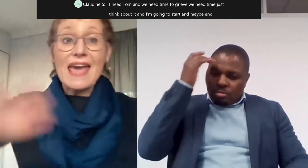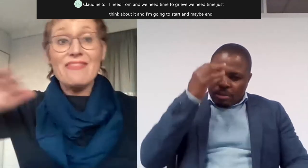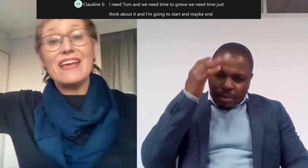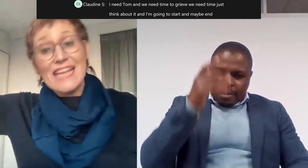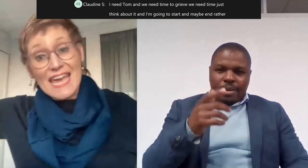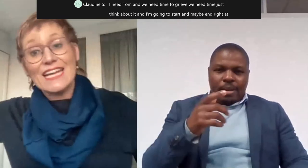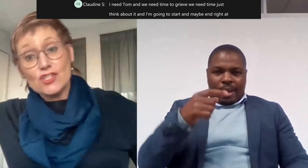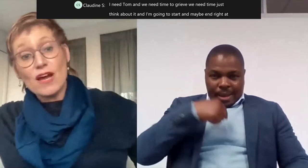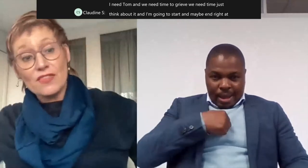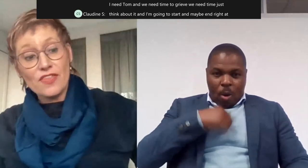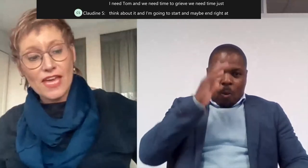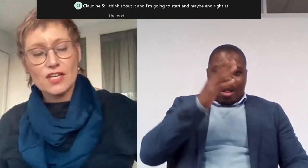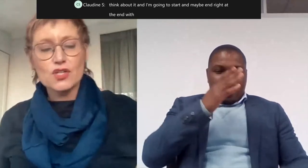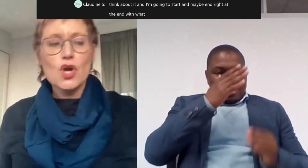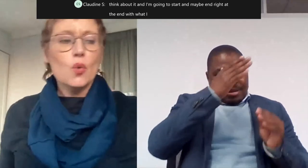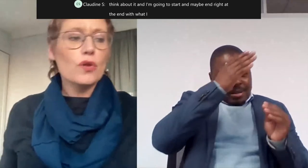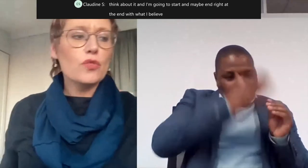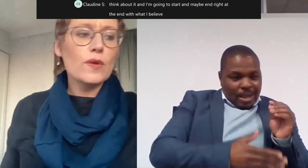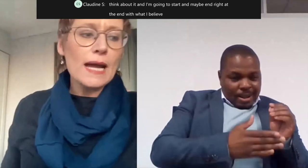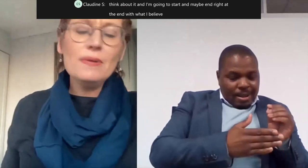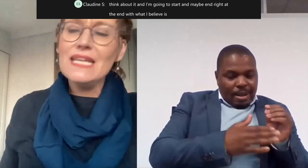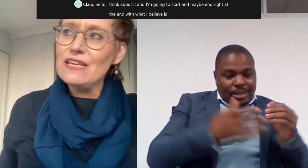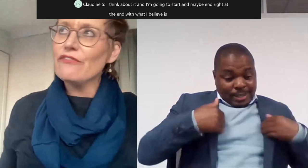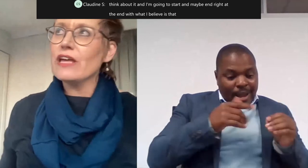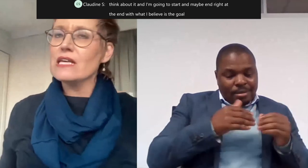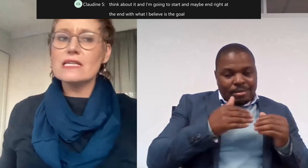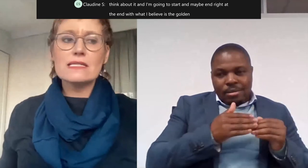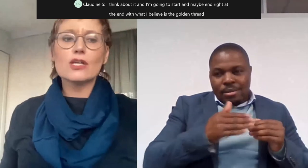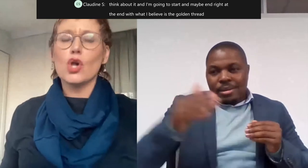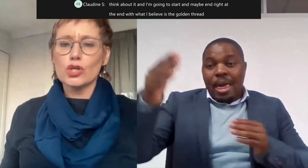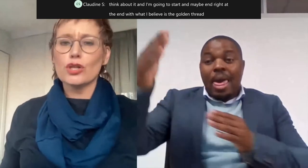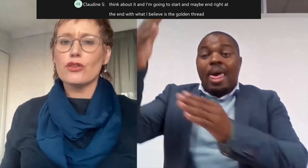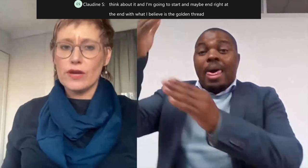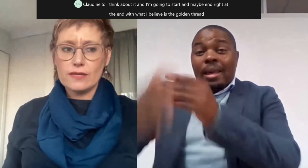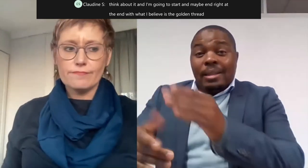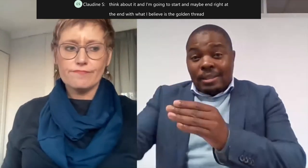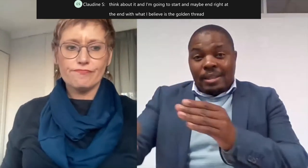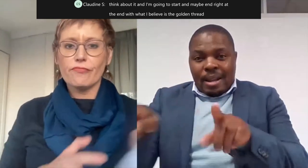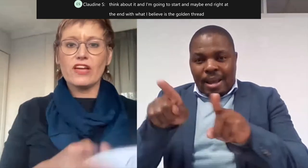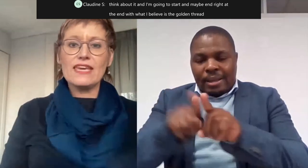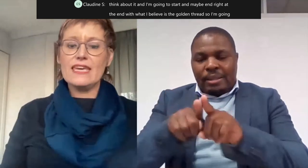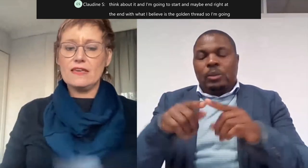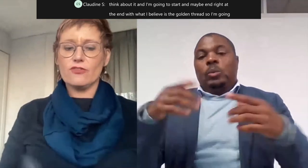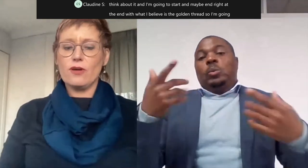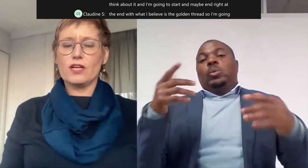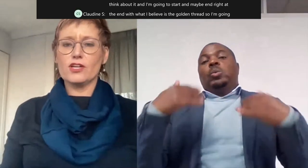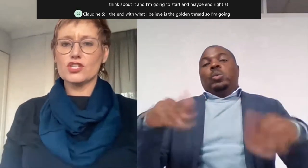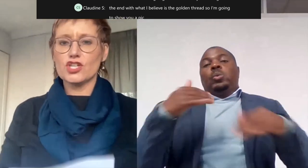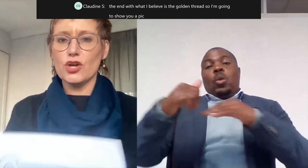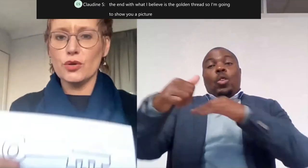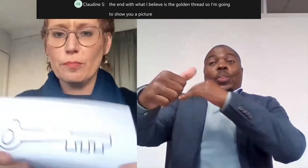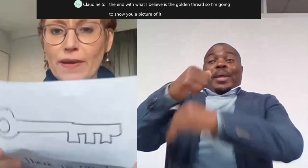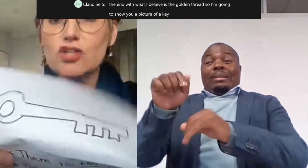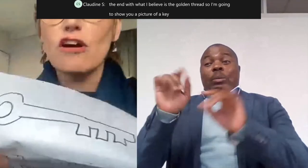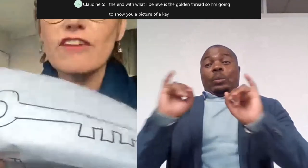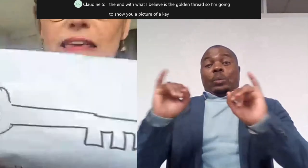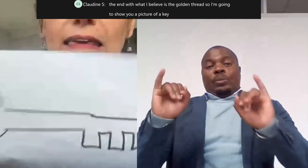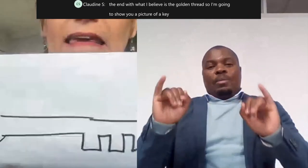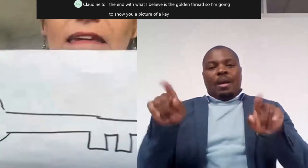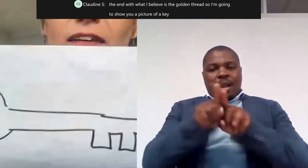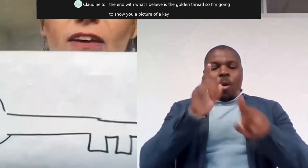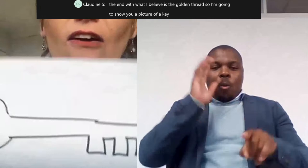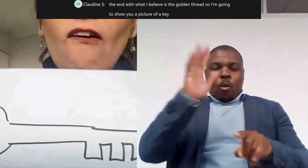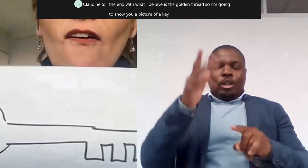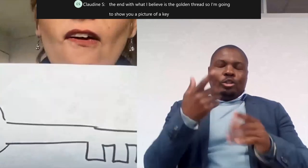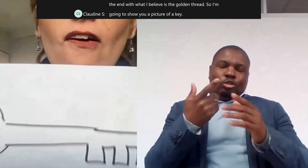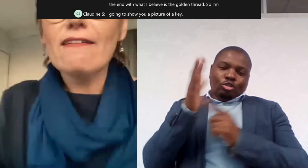start and then end right at the end with what I believe is the golden thread, the key. So I'm going to just show you a picture of a